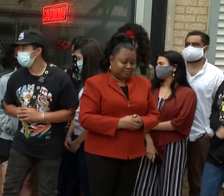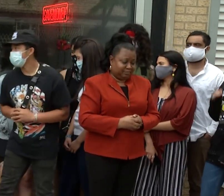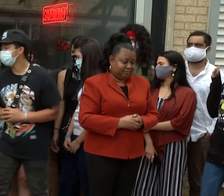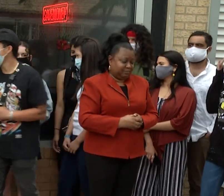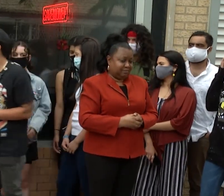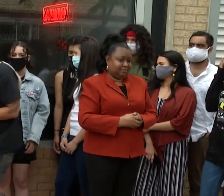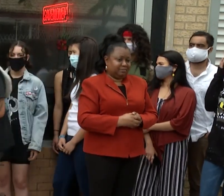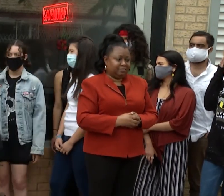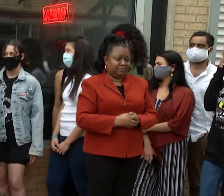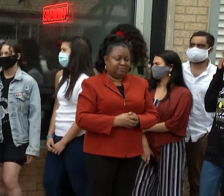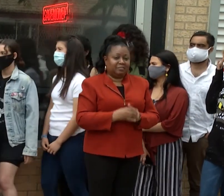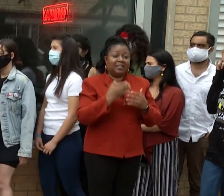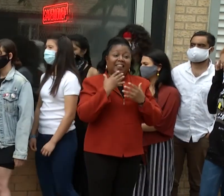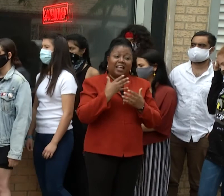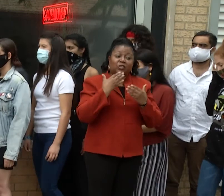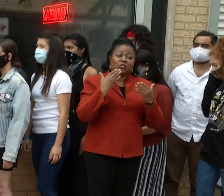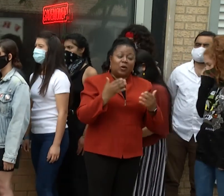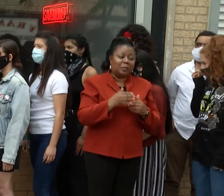Thank you very much.